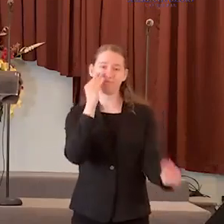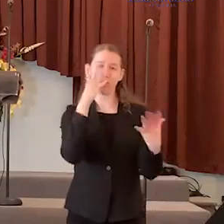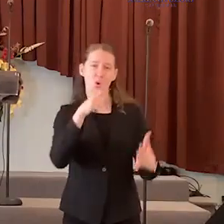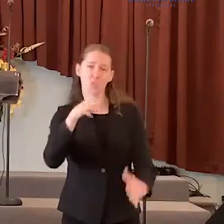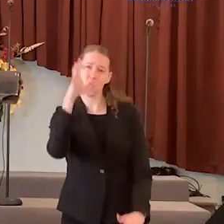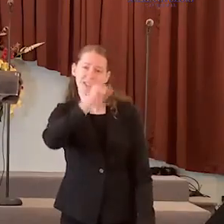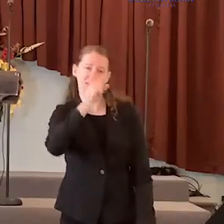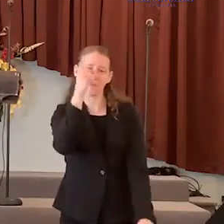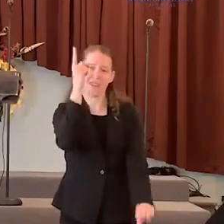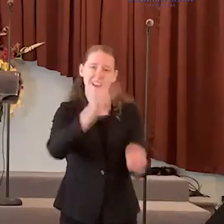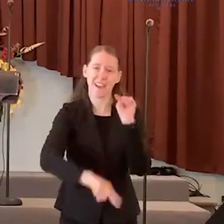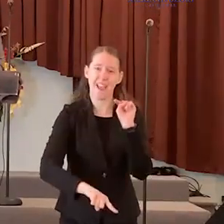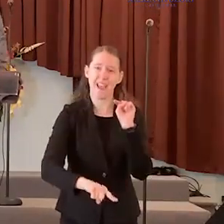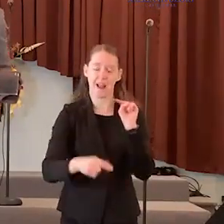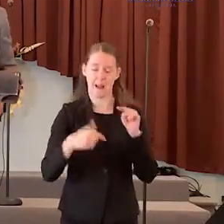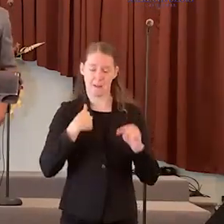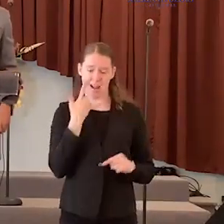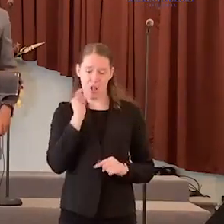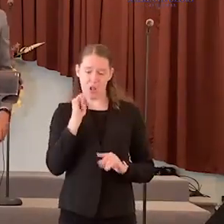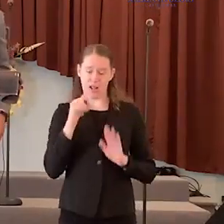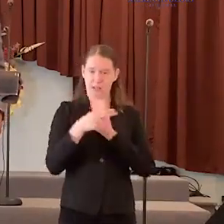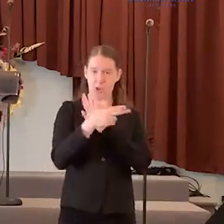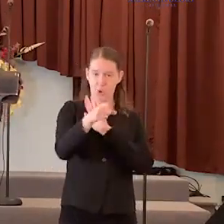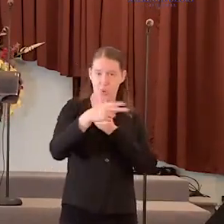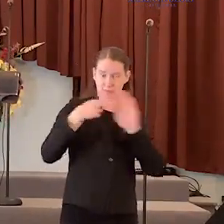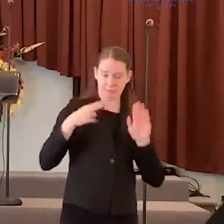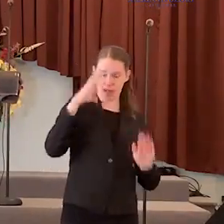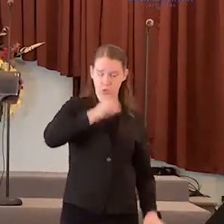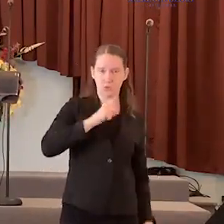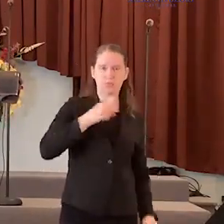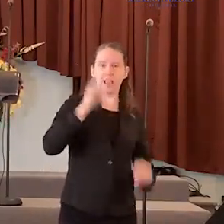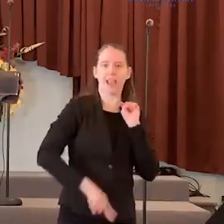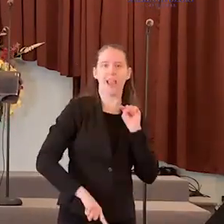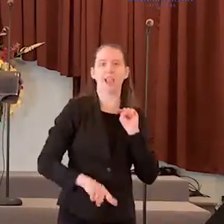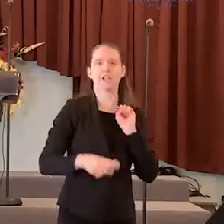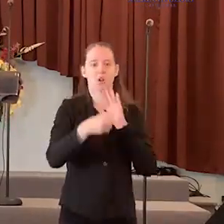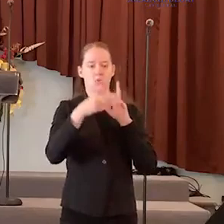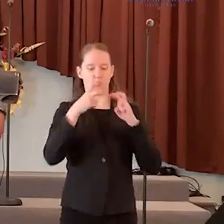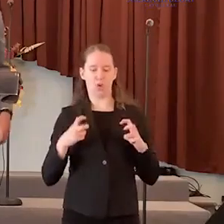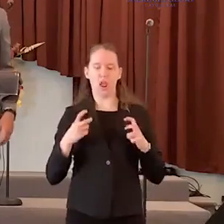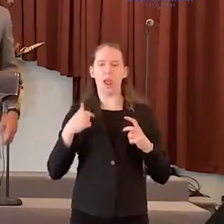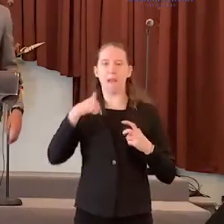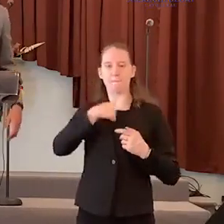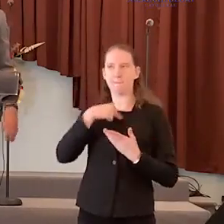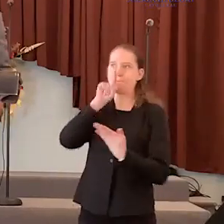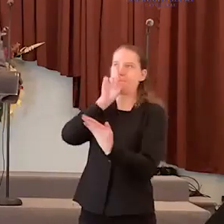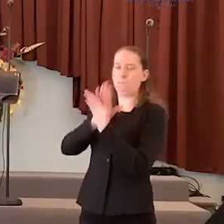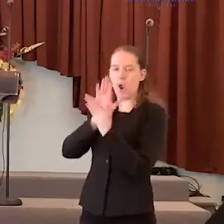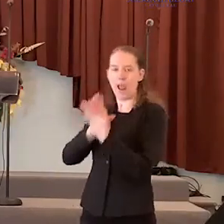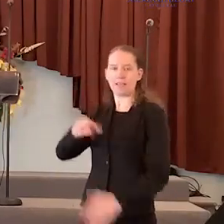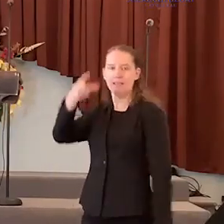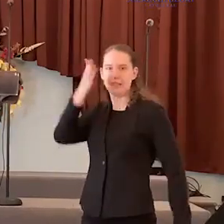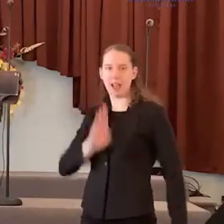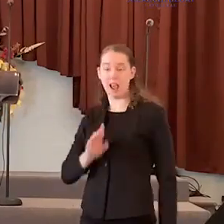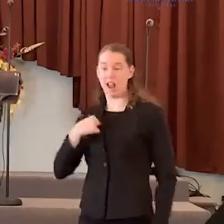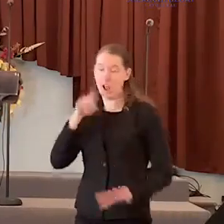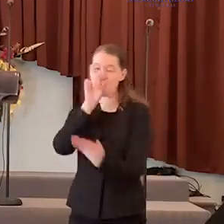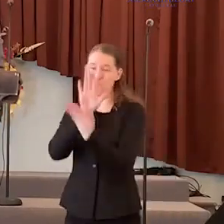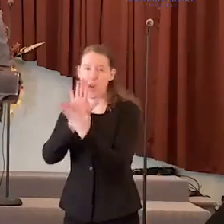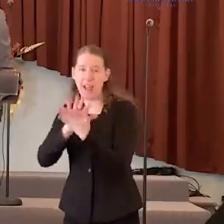don't assume how I look, but assume how I praise God. Because the harder I praise, the more I go